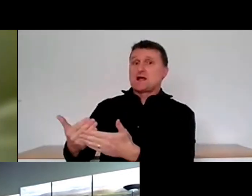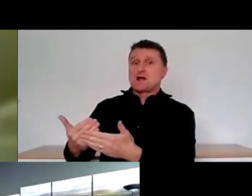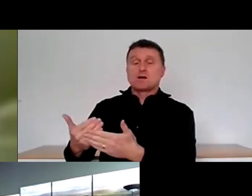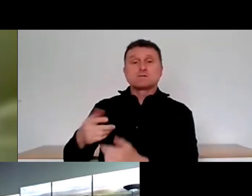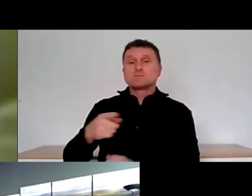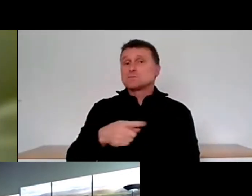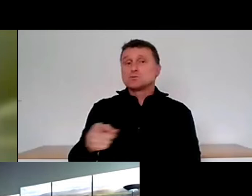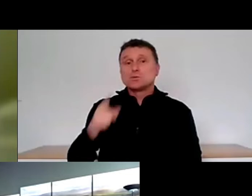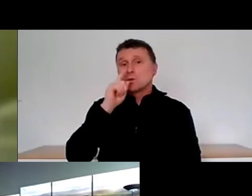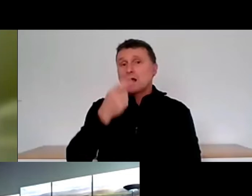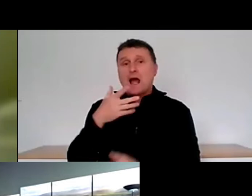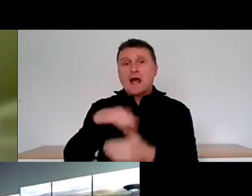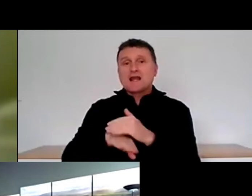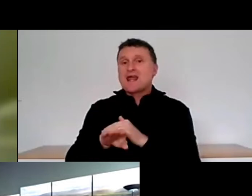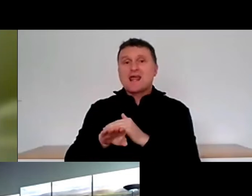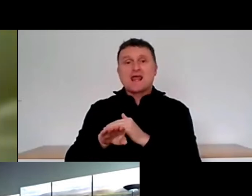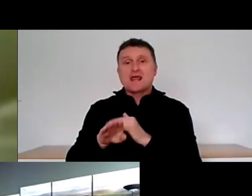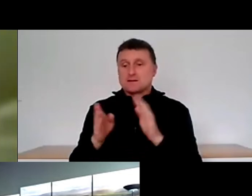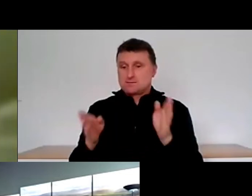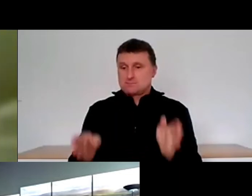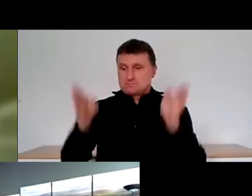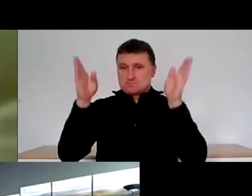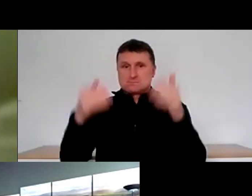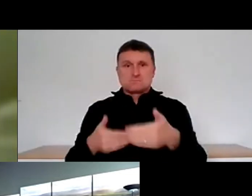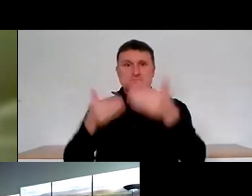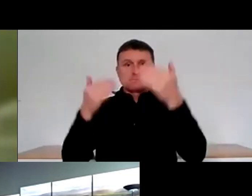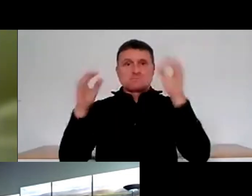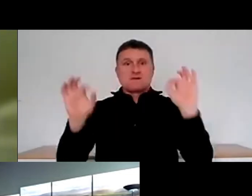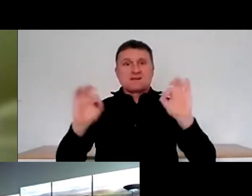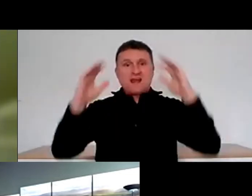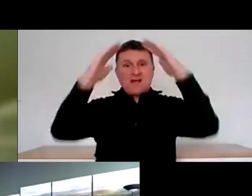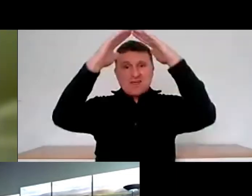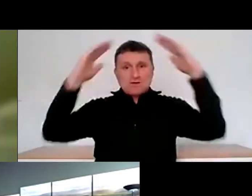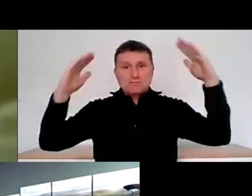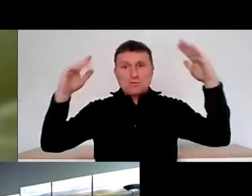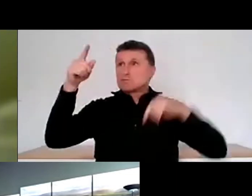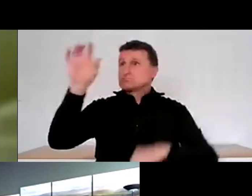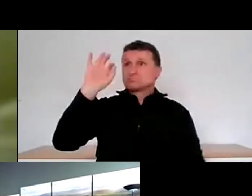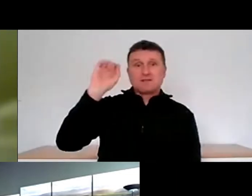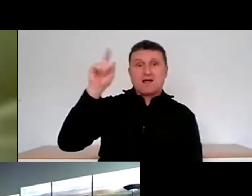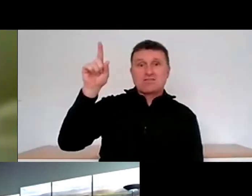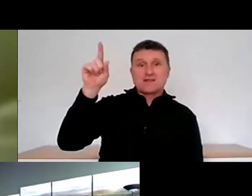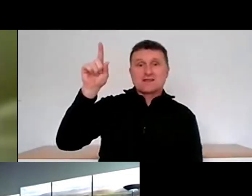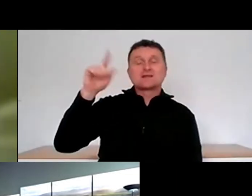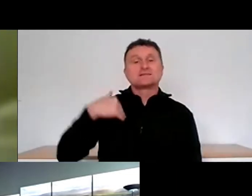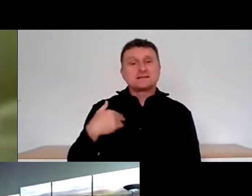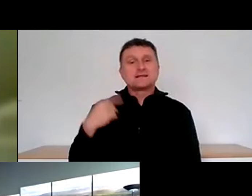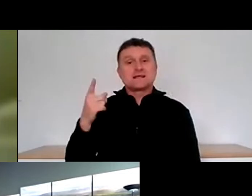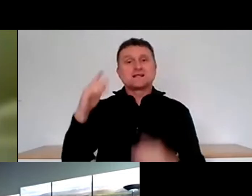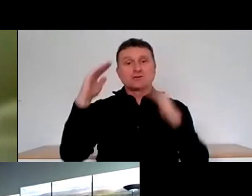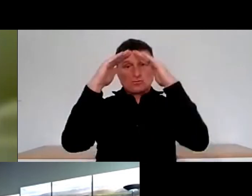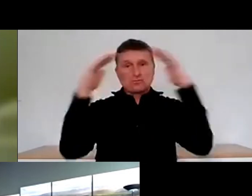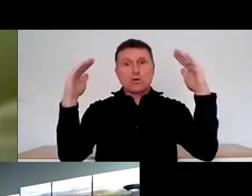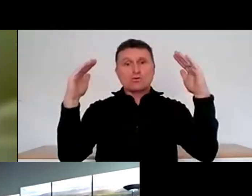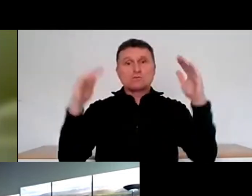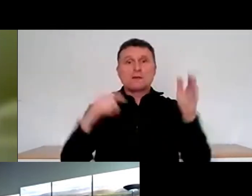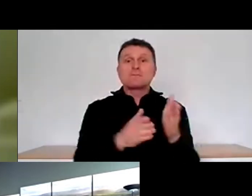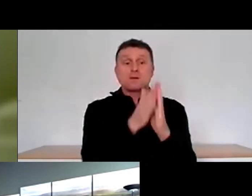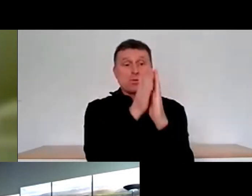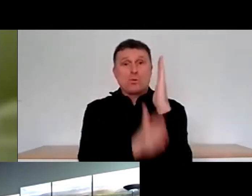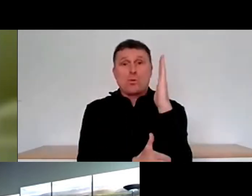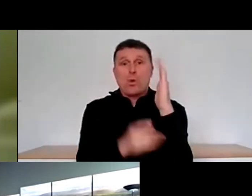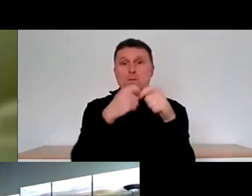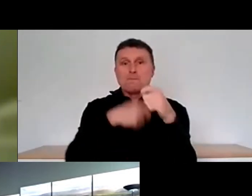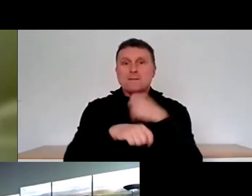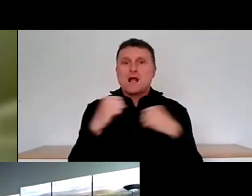comfortably in a building if there's no roof on it. And you might need to strengthen some of the walls before you put the roof on. So what